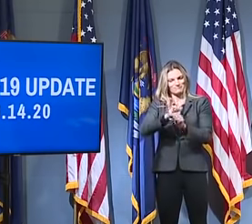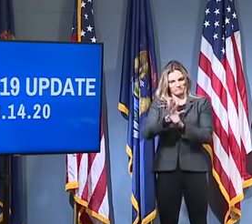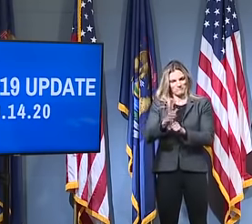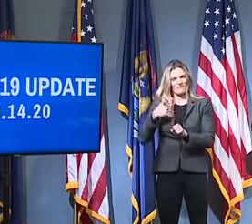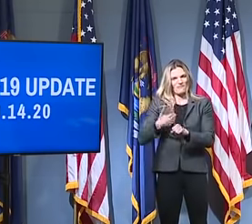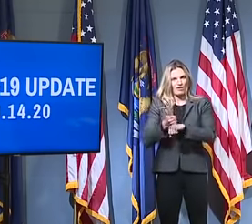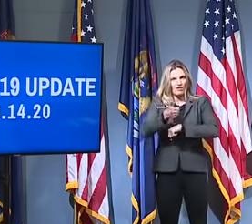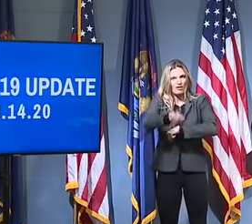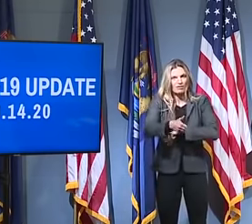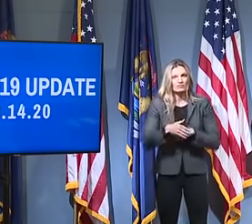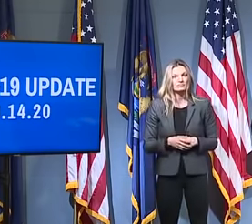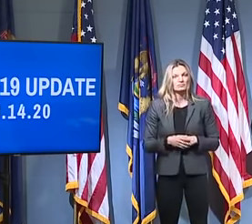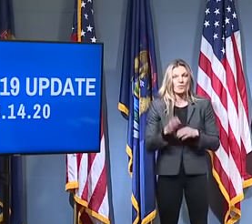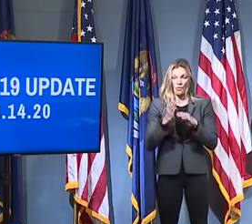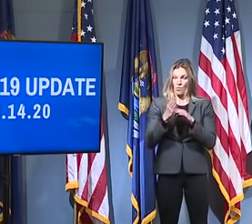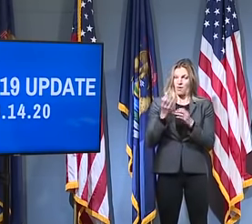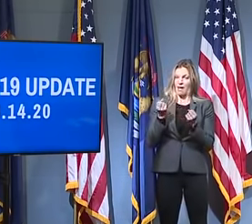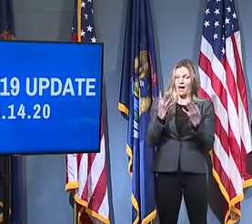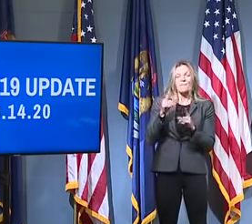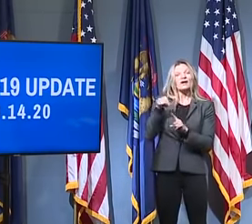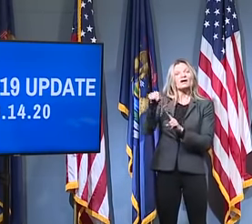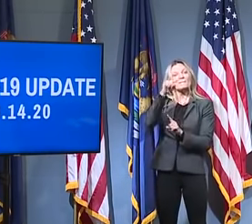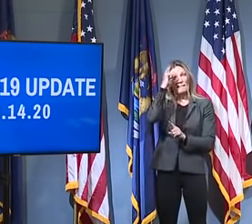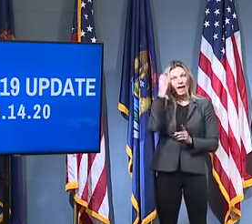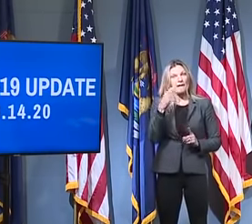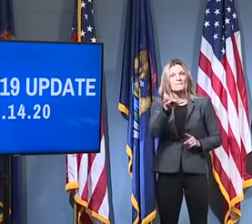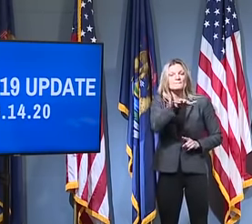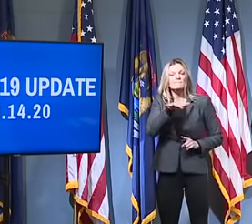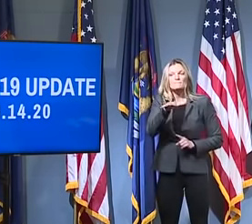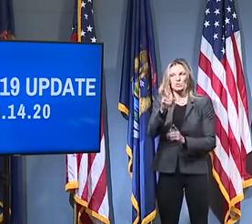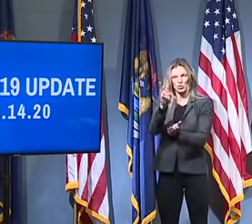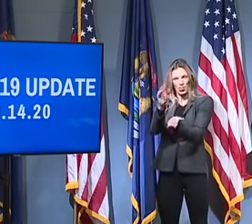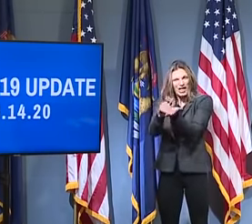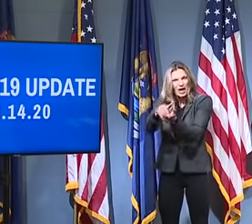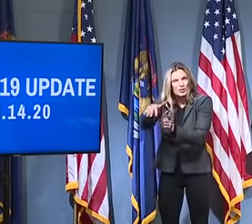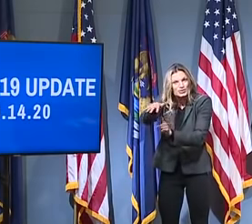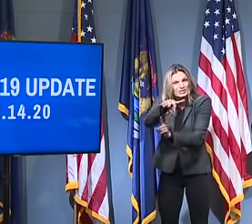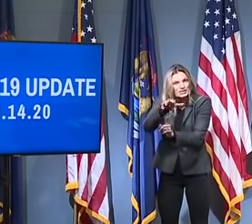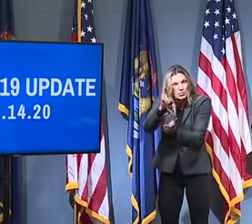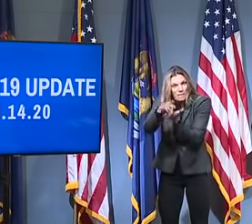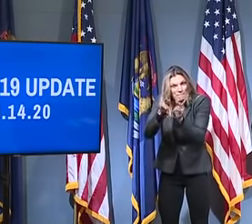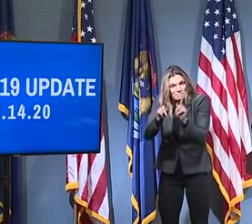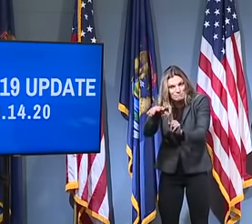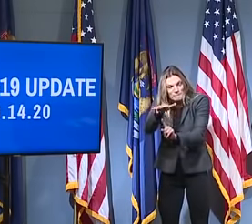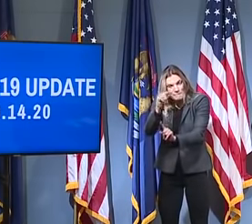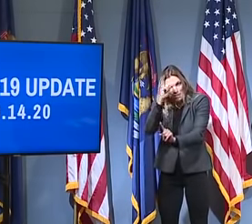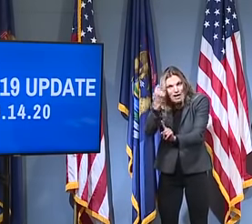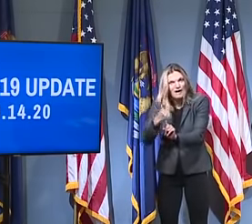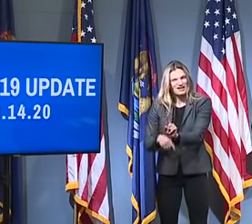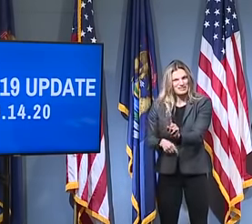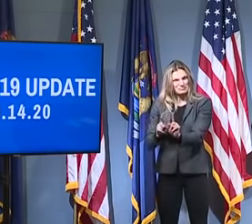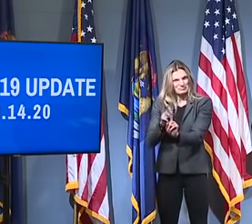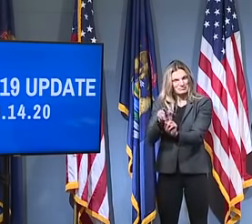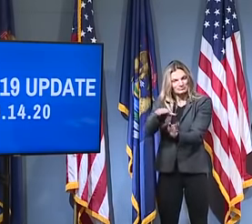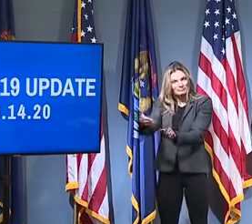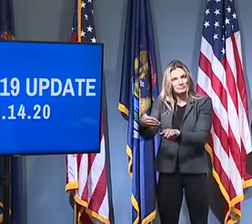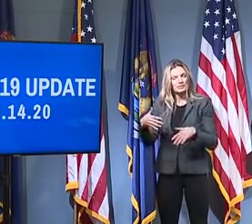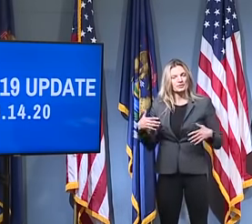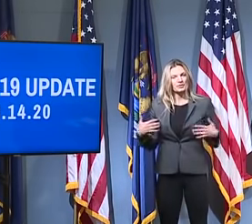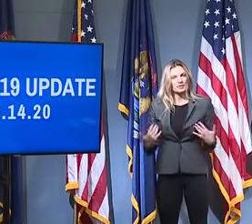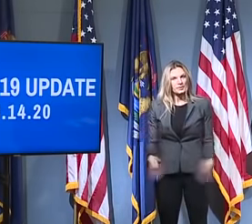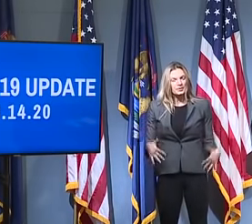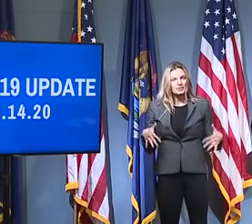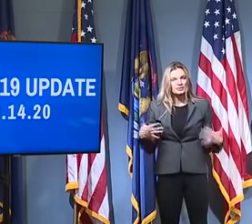2,457 of those are Black Michiganders. And these are people. These are not statistics and numbers. They have stories,